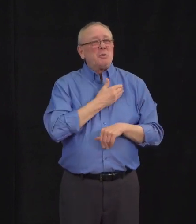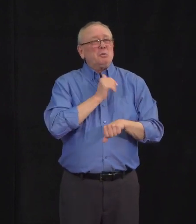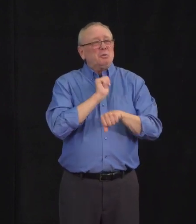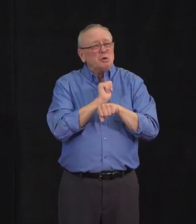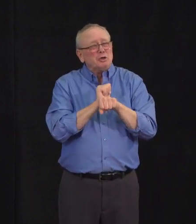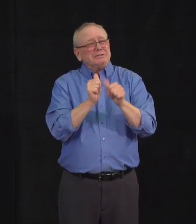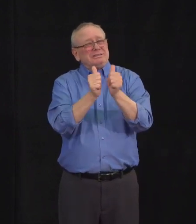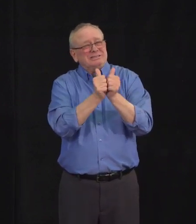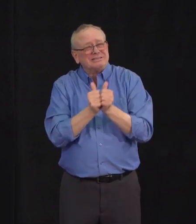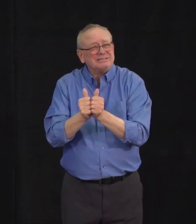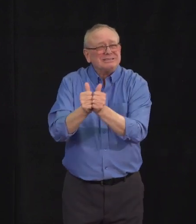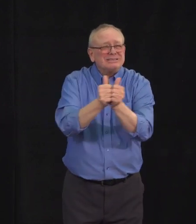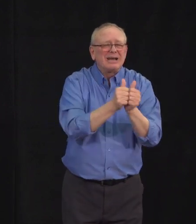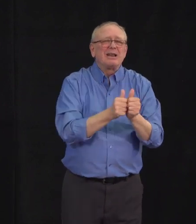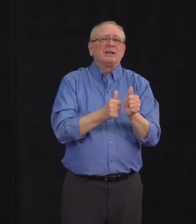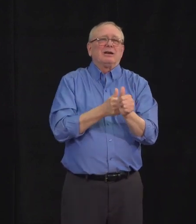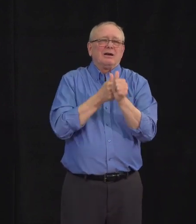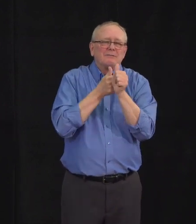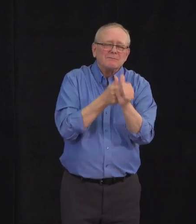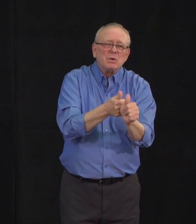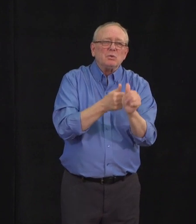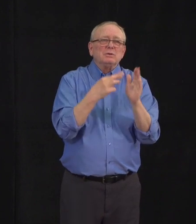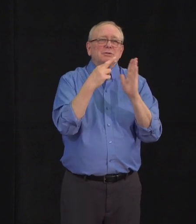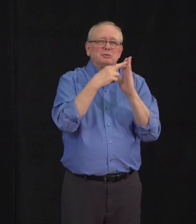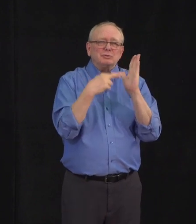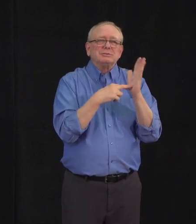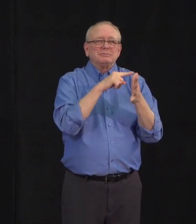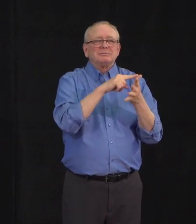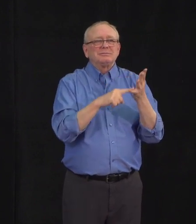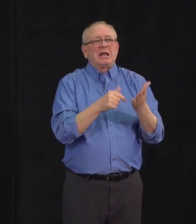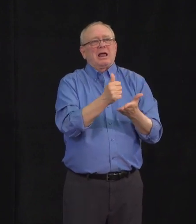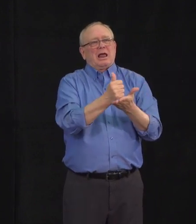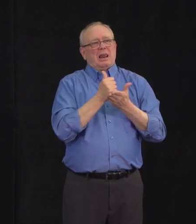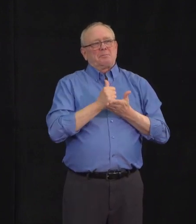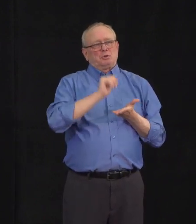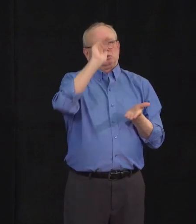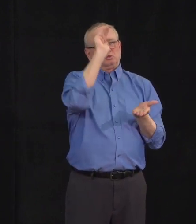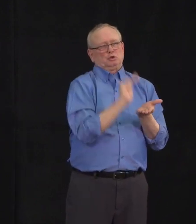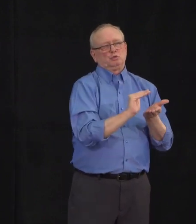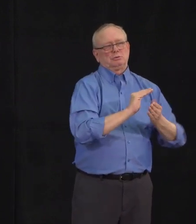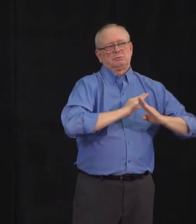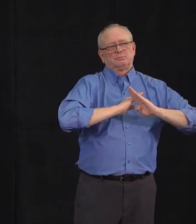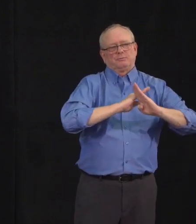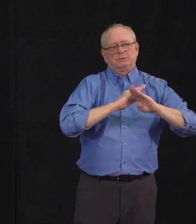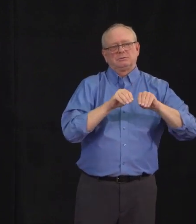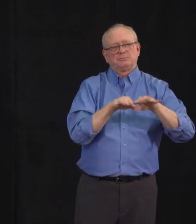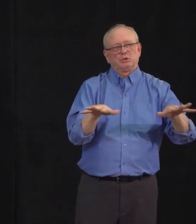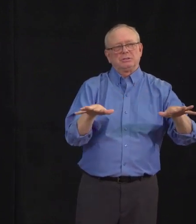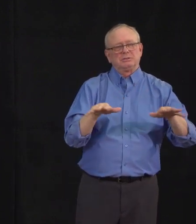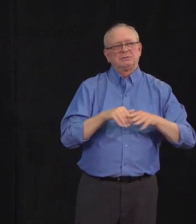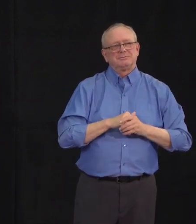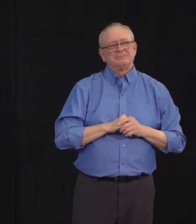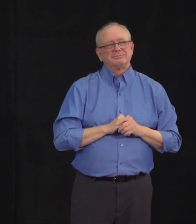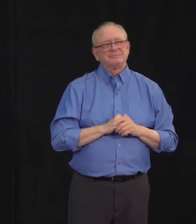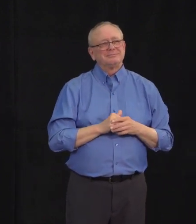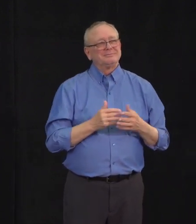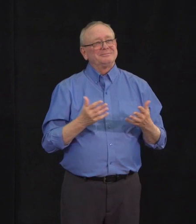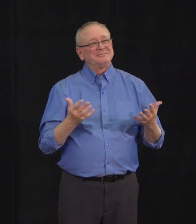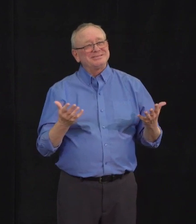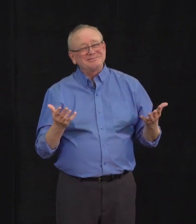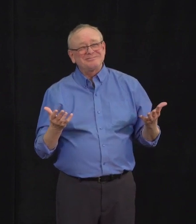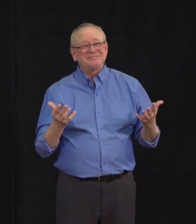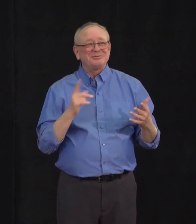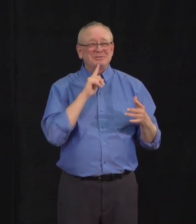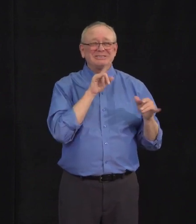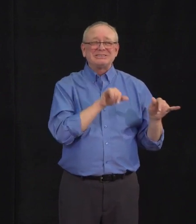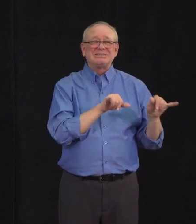should be proud of what we've done. We have averted situations similar to what we had seen in New York. And even if you look at the numbers in Ontario